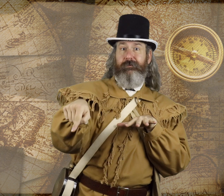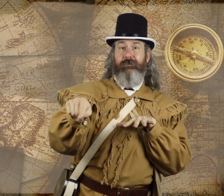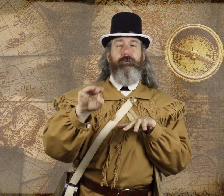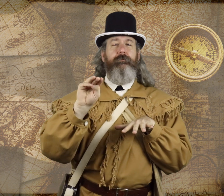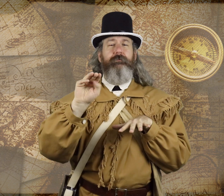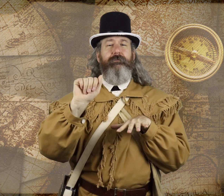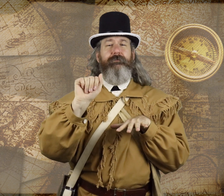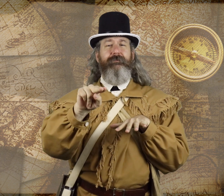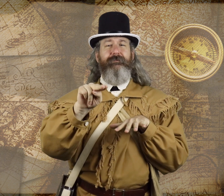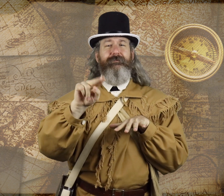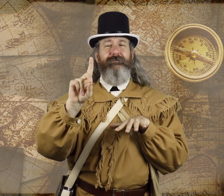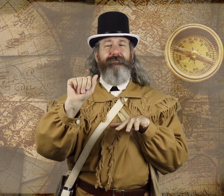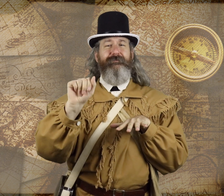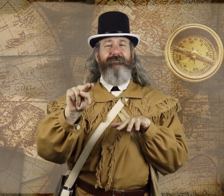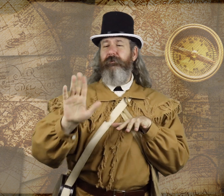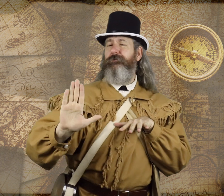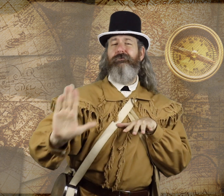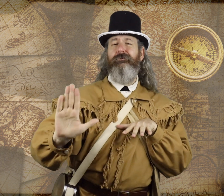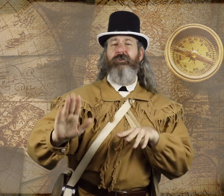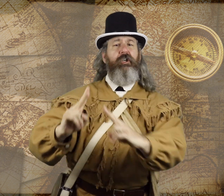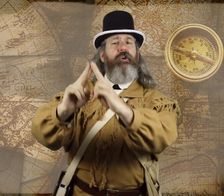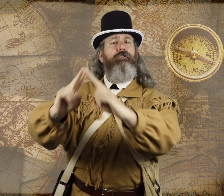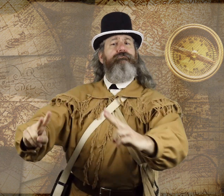At the Mandan camp,